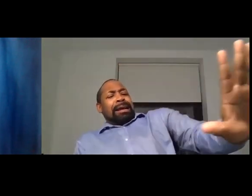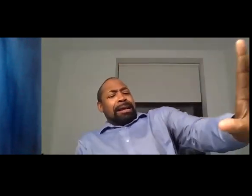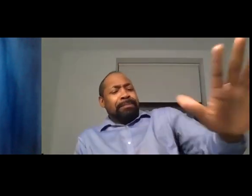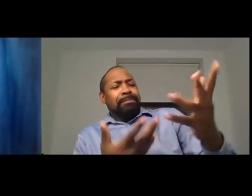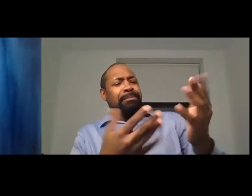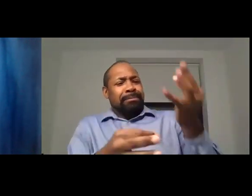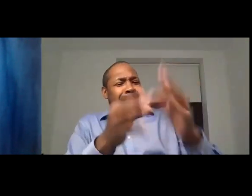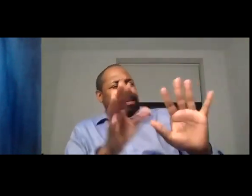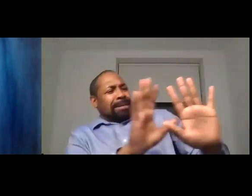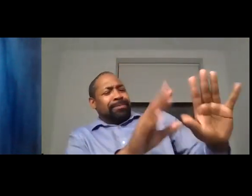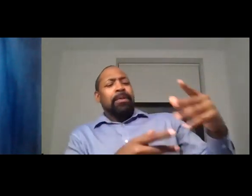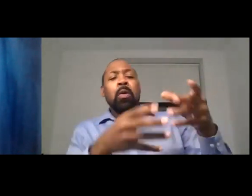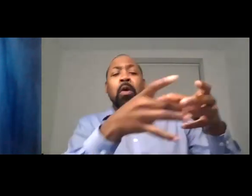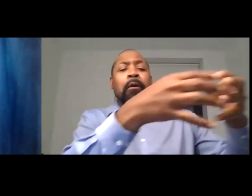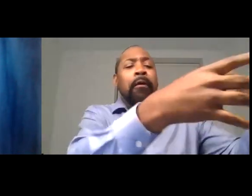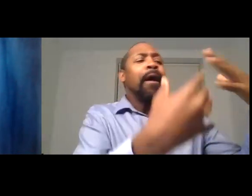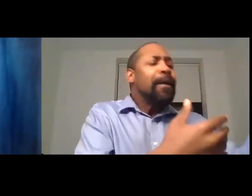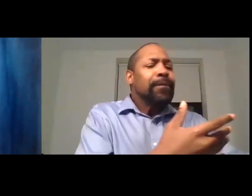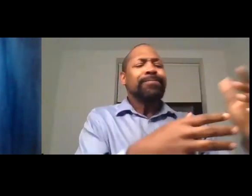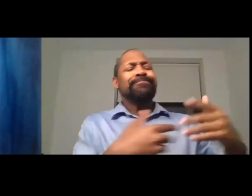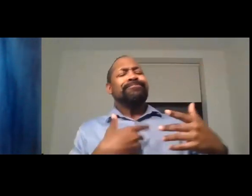eating, and they were in that space.